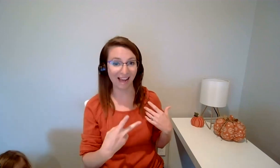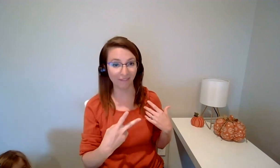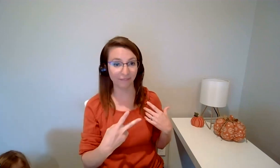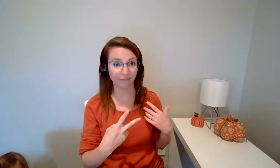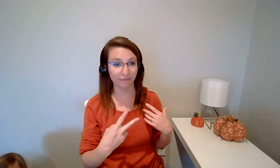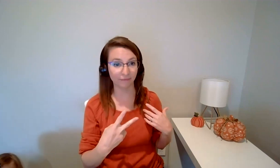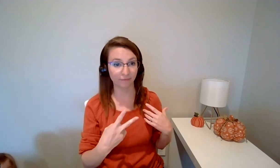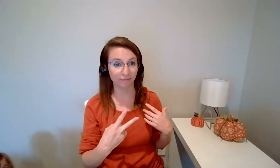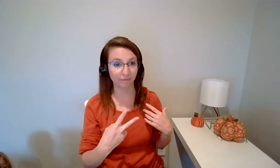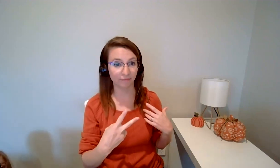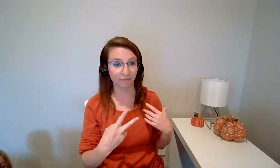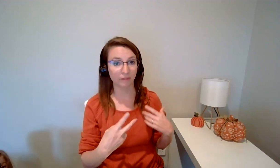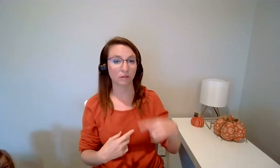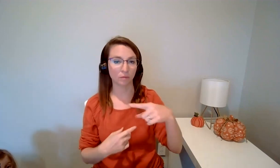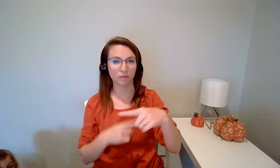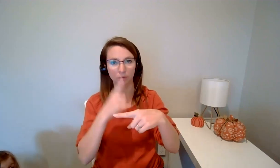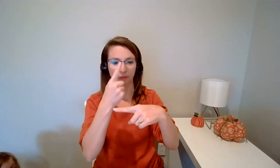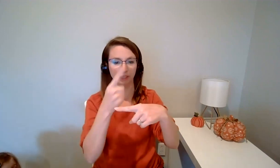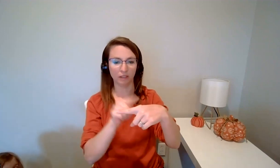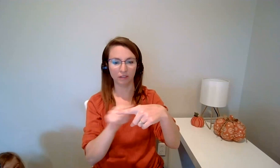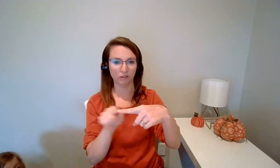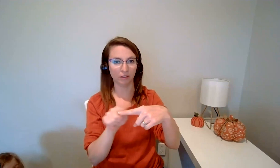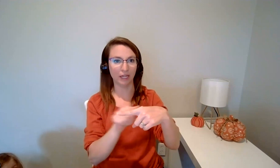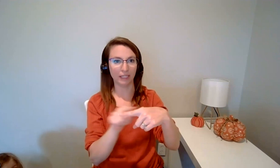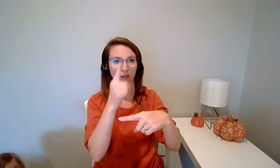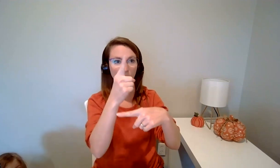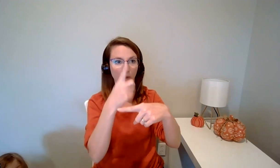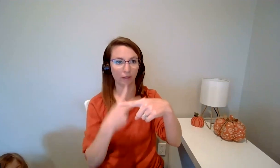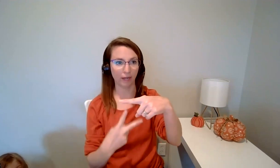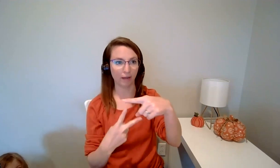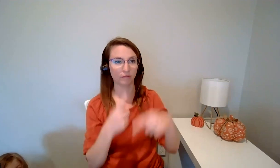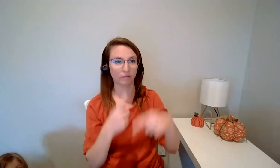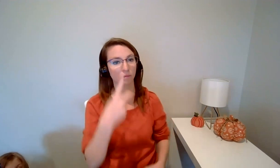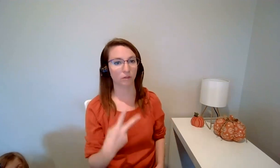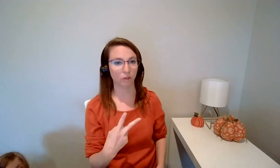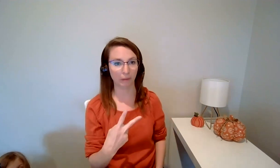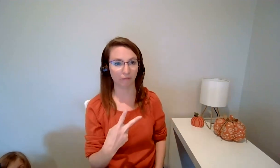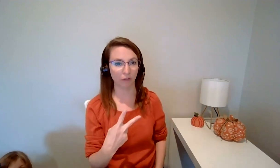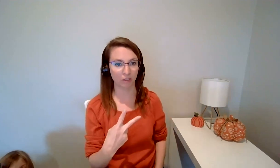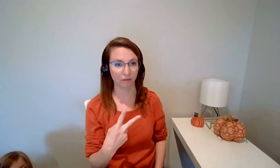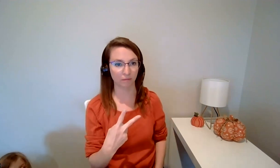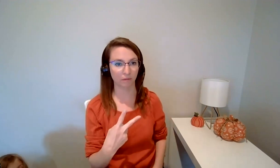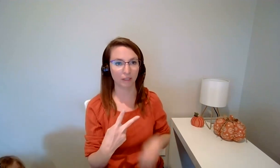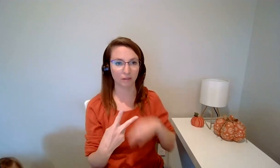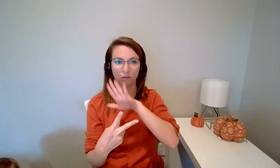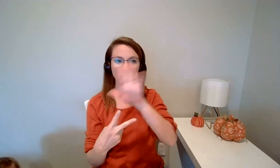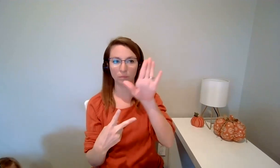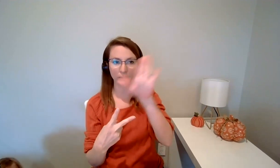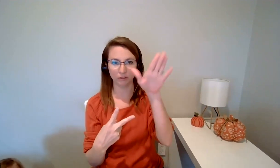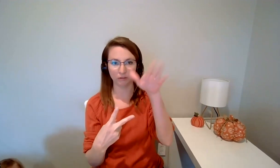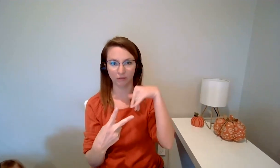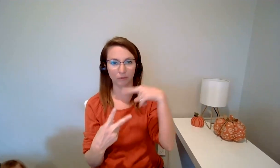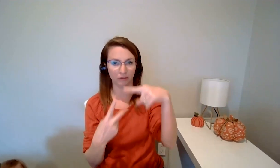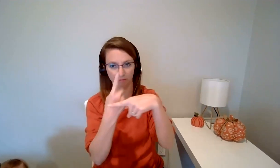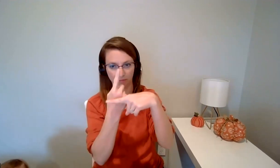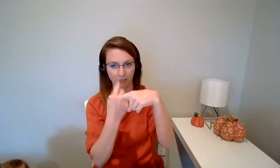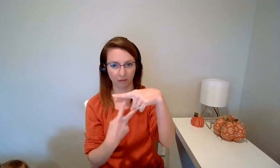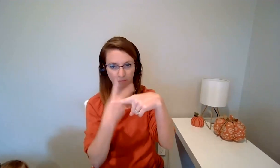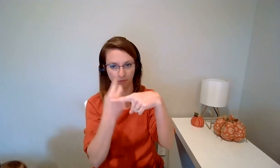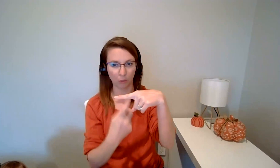1/2. So just pretend that there's a line here, 1/2. You're doing a fraction. Okay, so don't put your, I'm just kind of